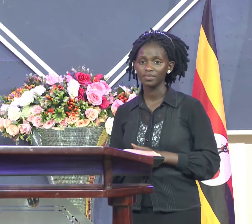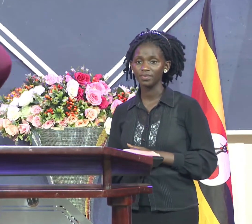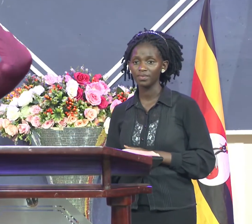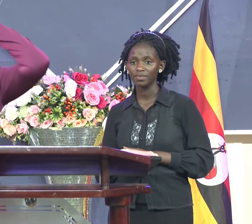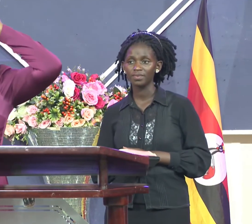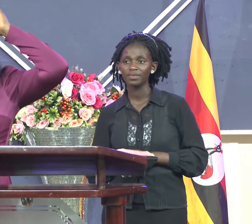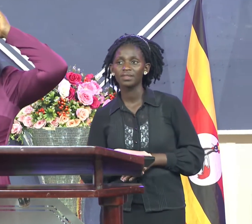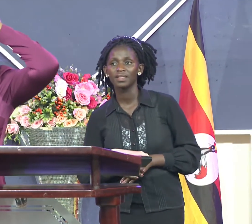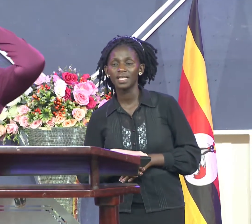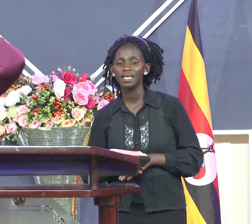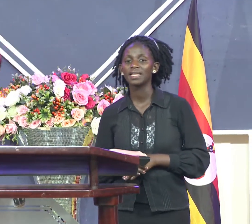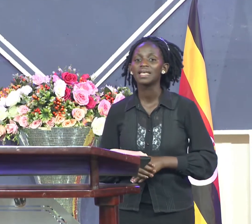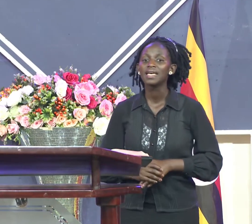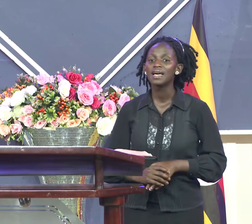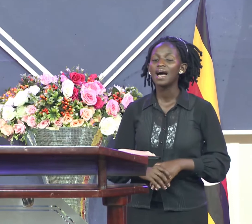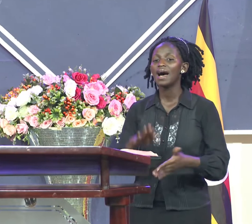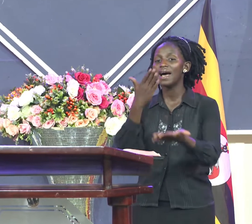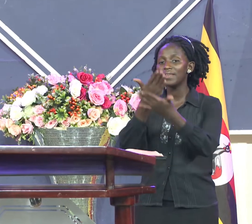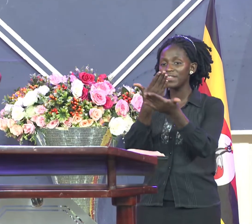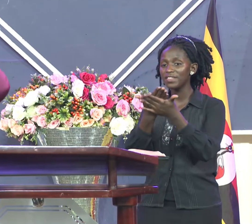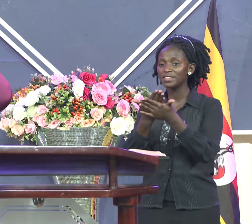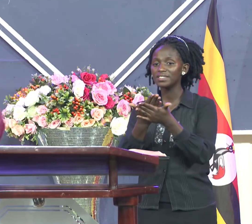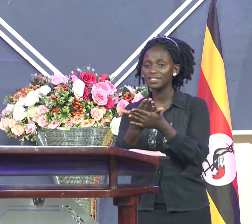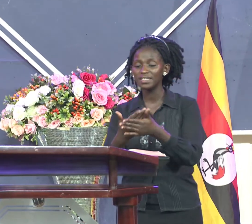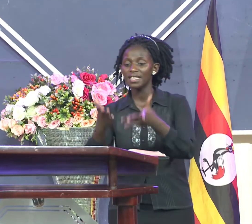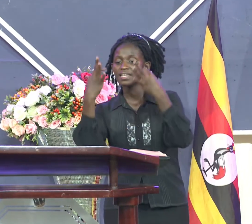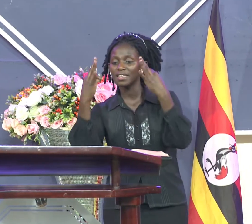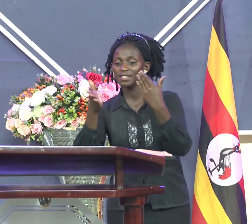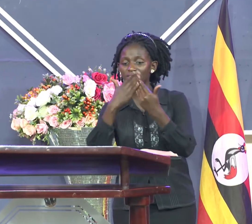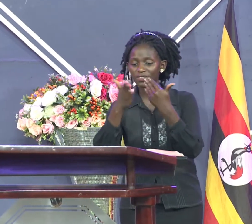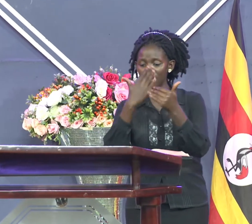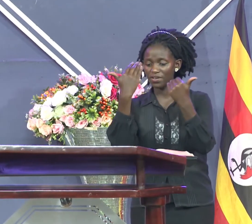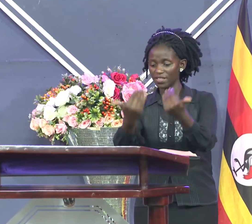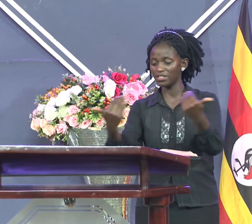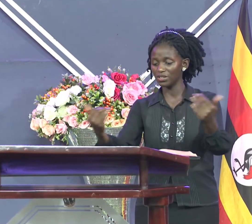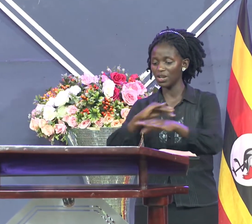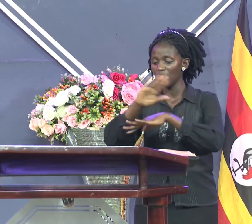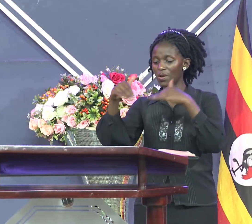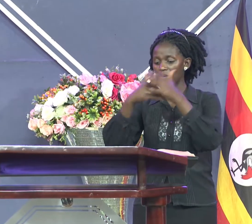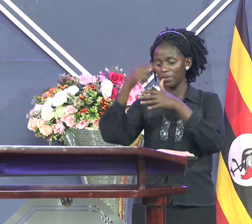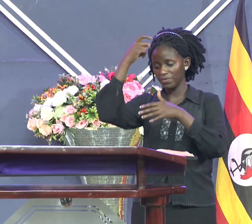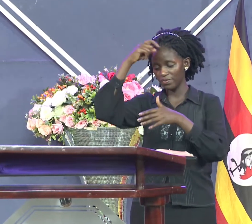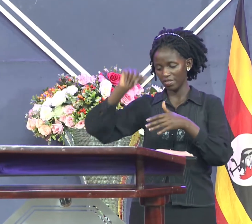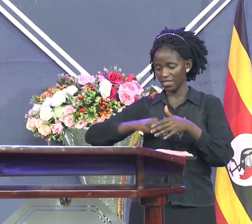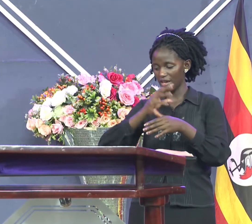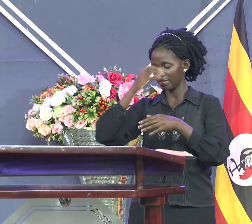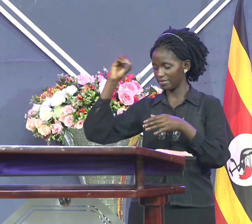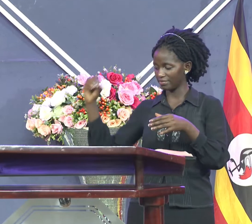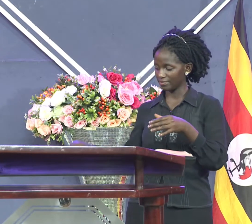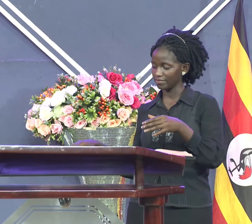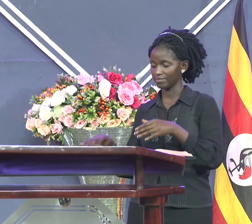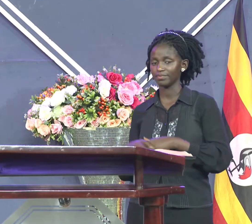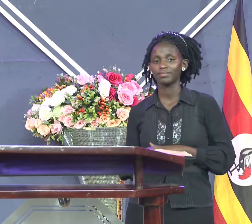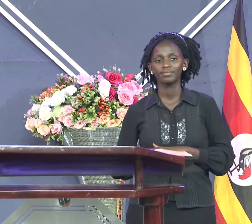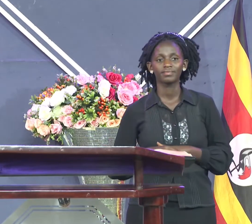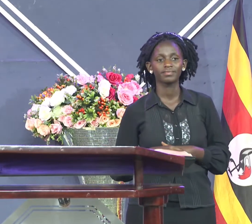Mbadde nsaba ebintu by'okulera abaana tubijjemu amagezi gaffe. I'm requesting that matters considering parenting, we may